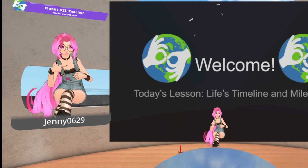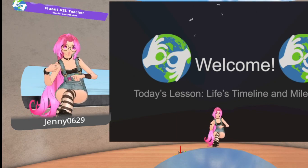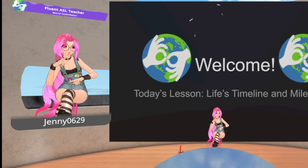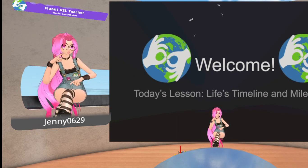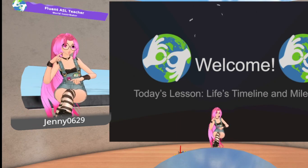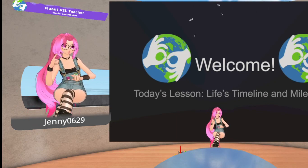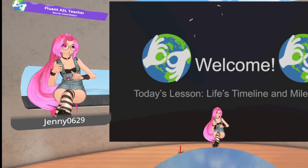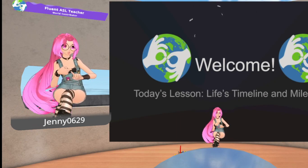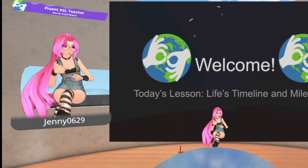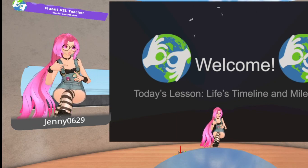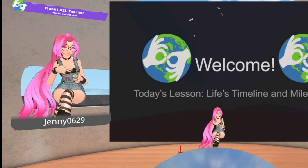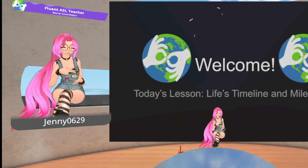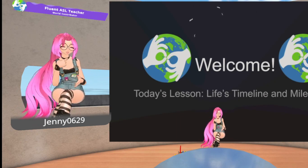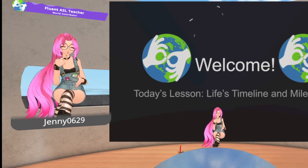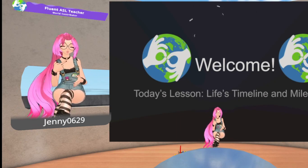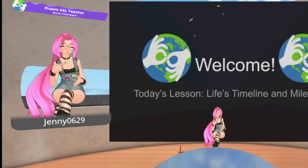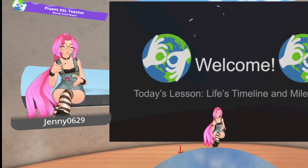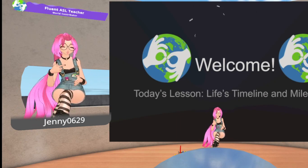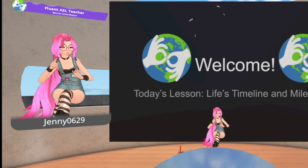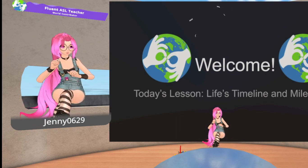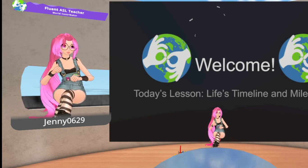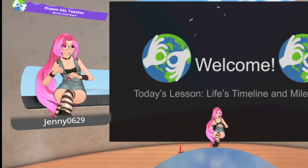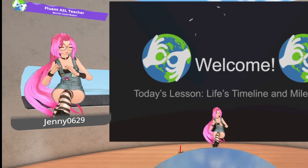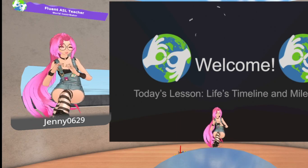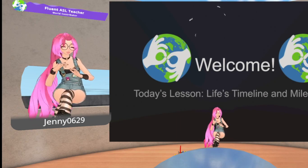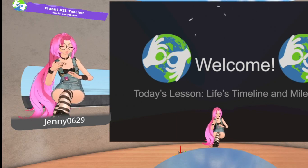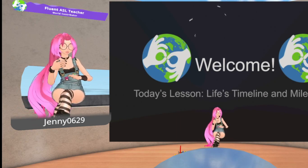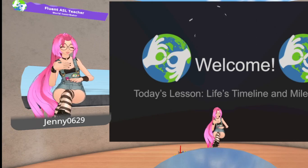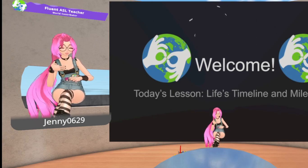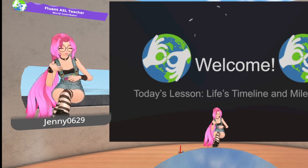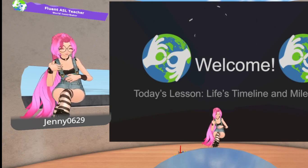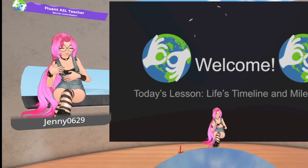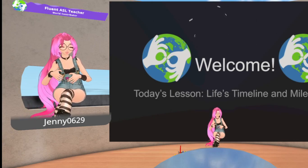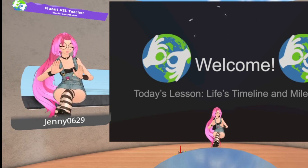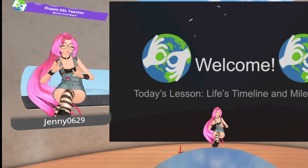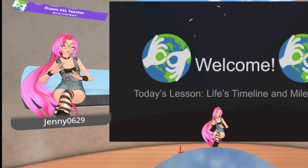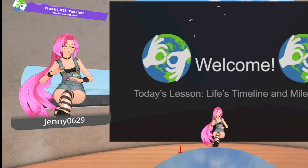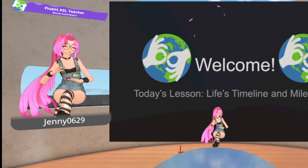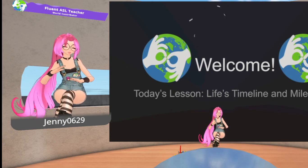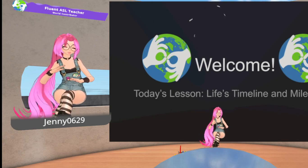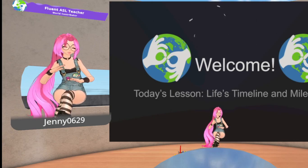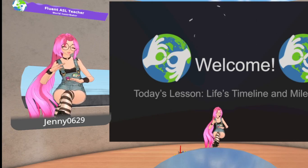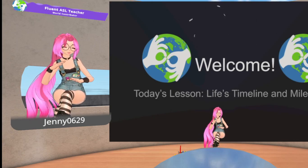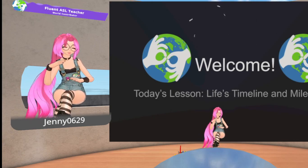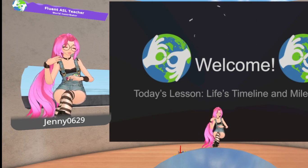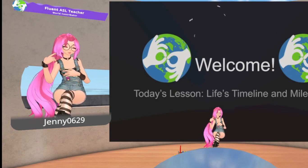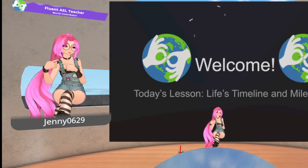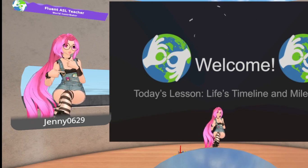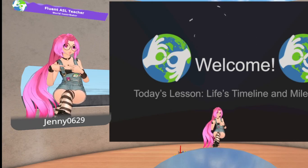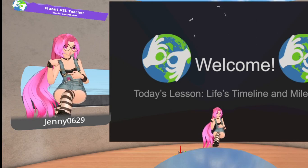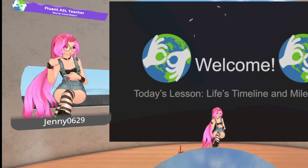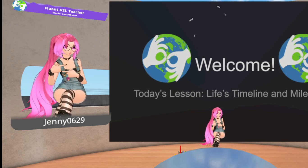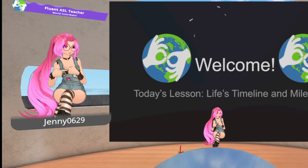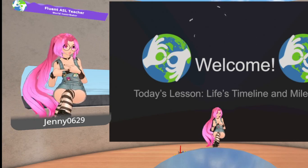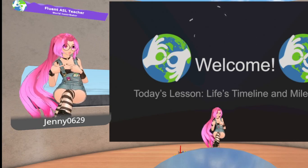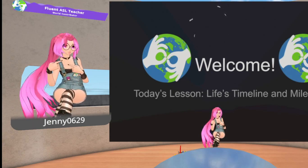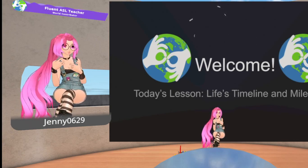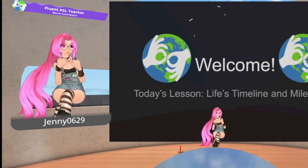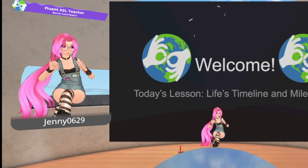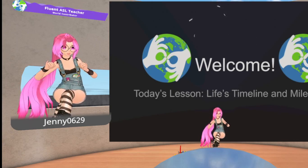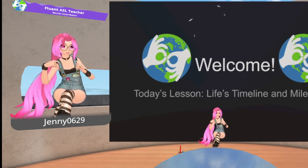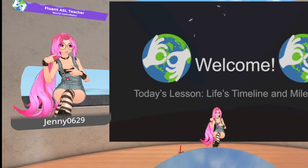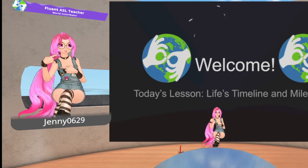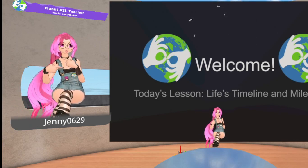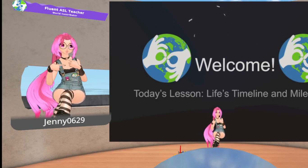be able to sign. Deaf people had to stand up and say, I want to be able to communicate my way. And that